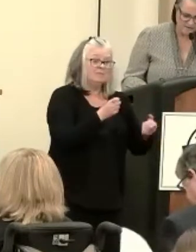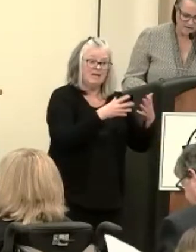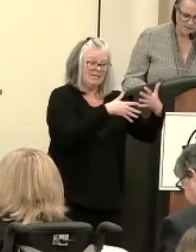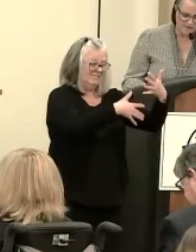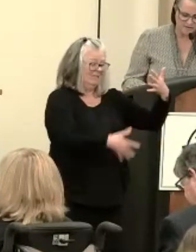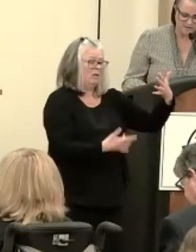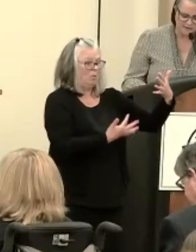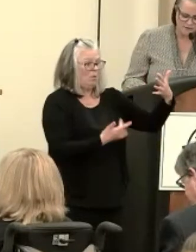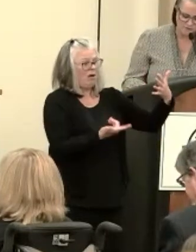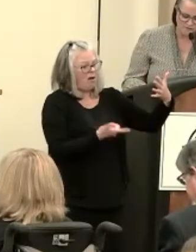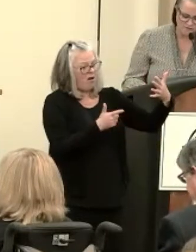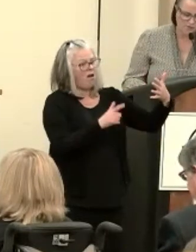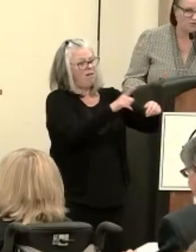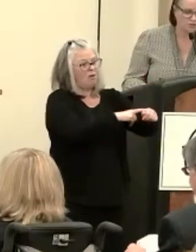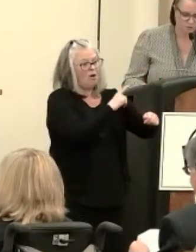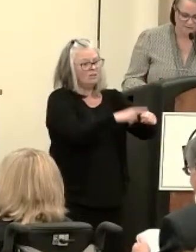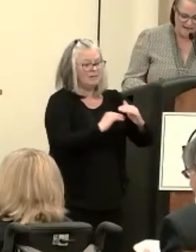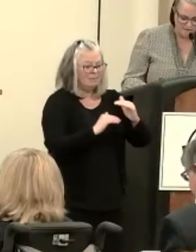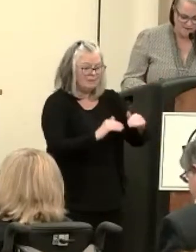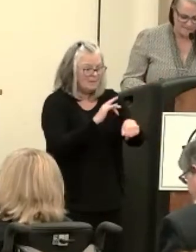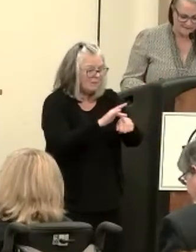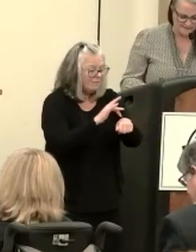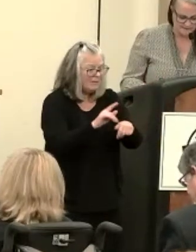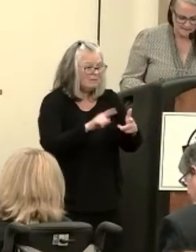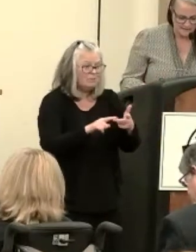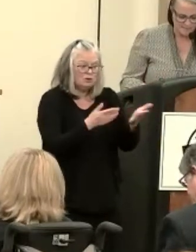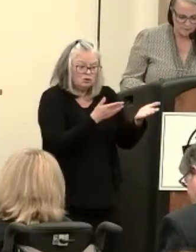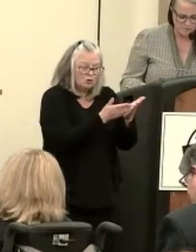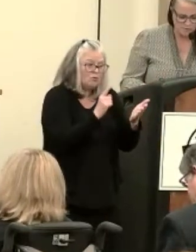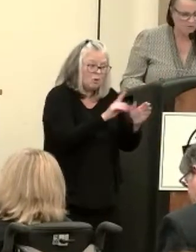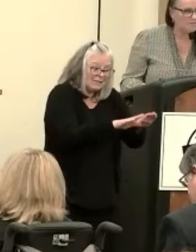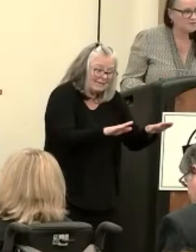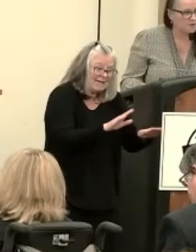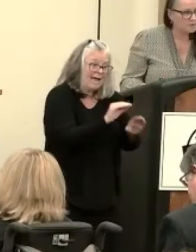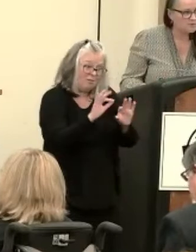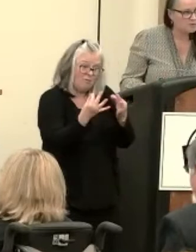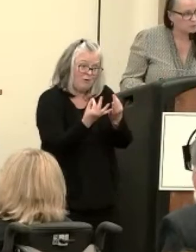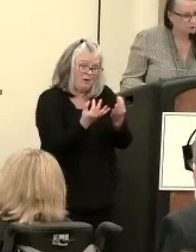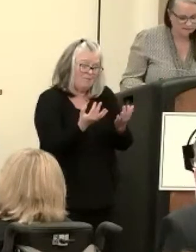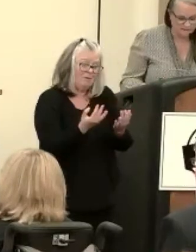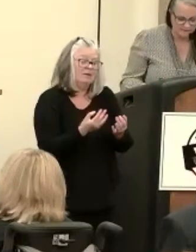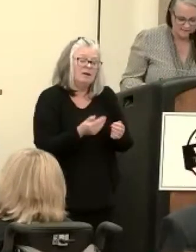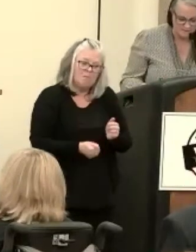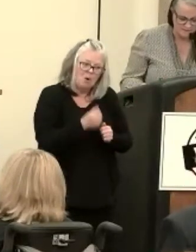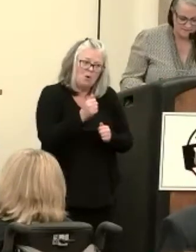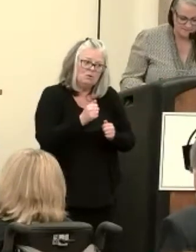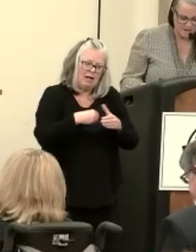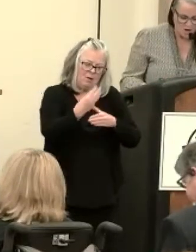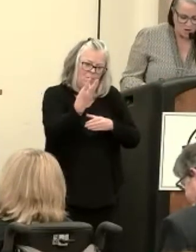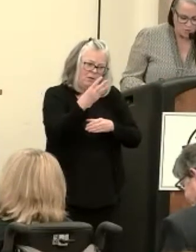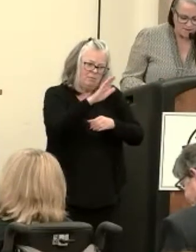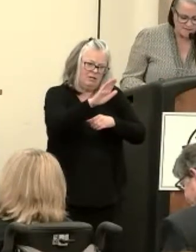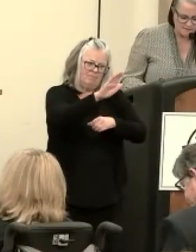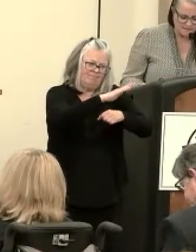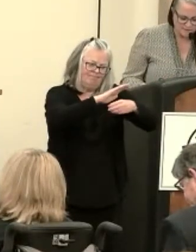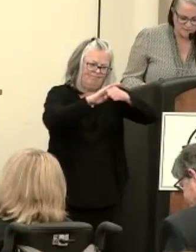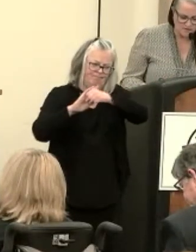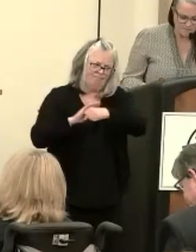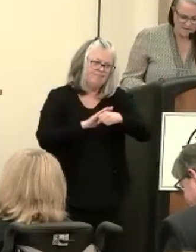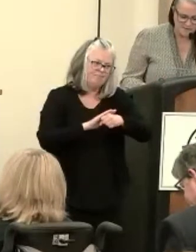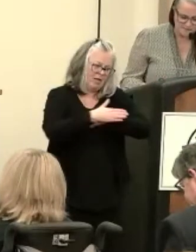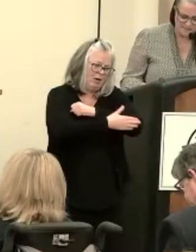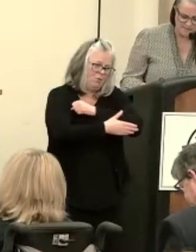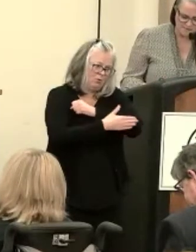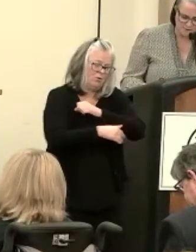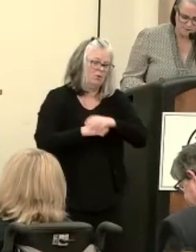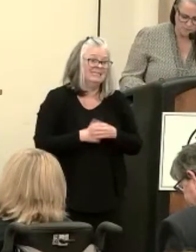limited availability of services for children and families, most notably those in rural areas. Recently,